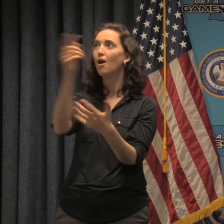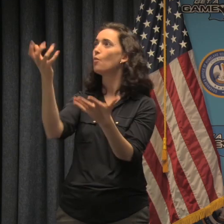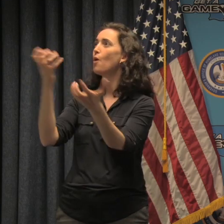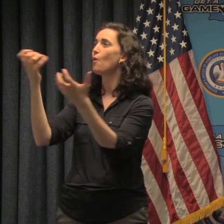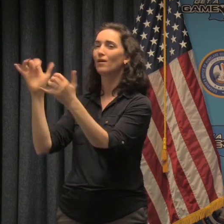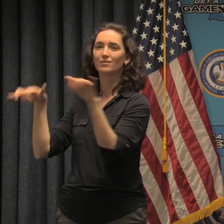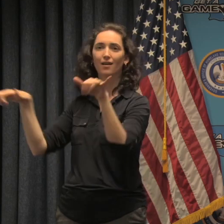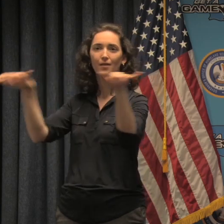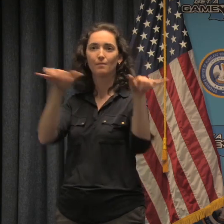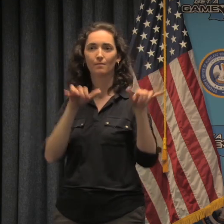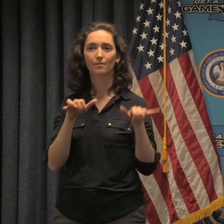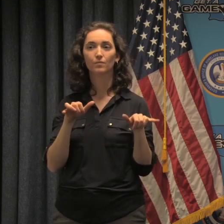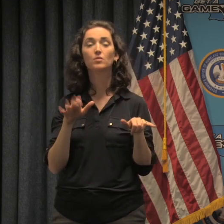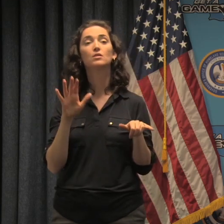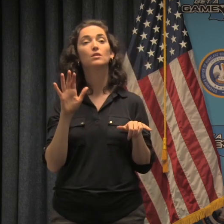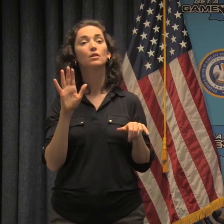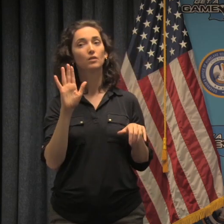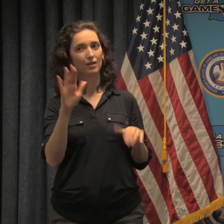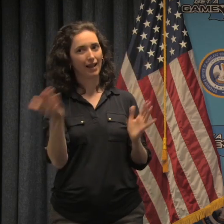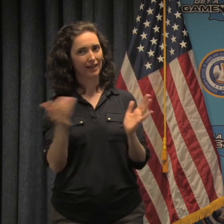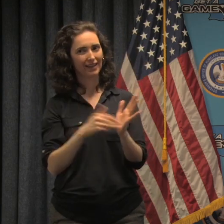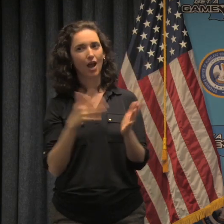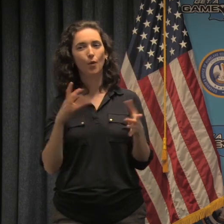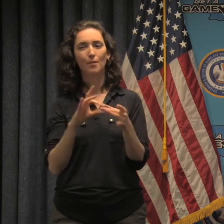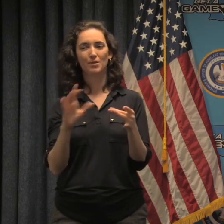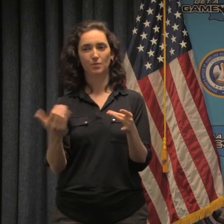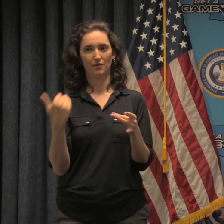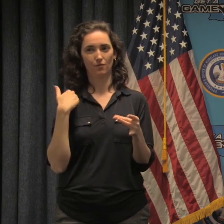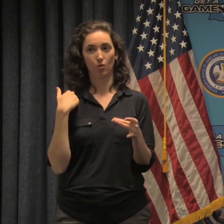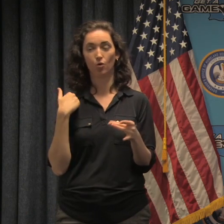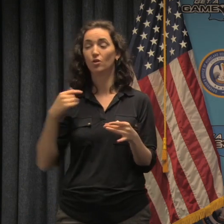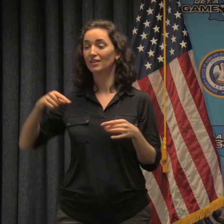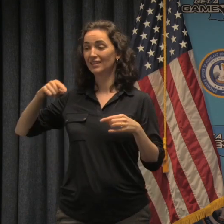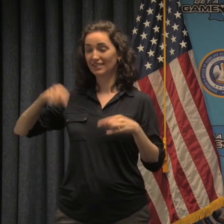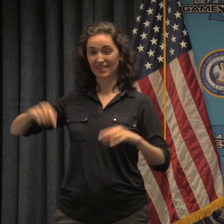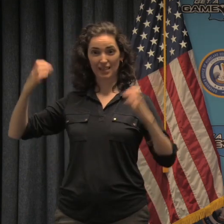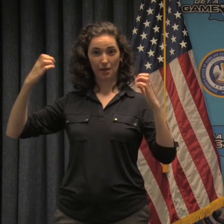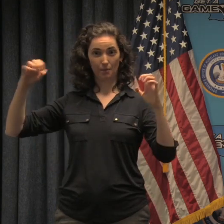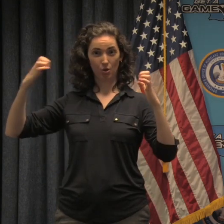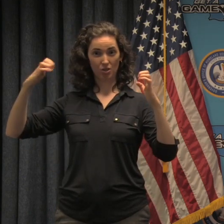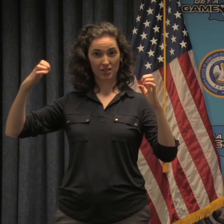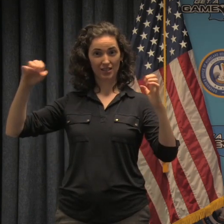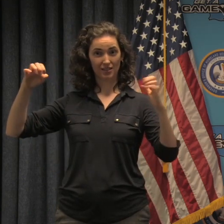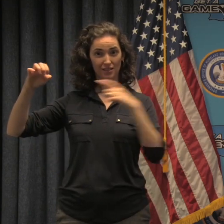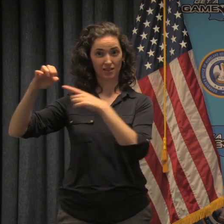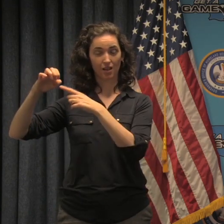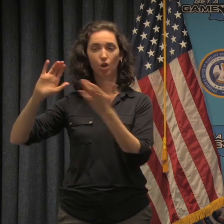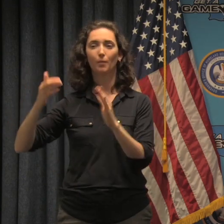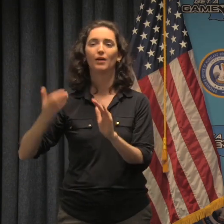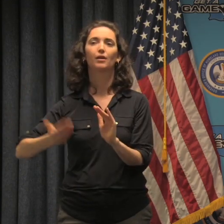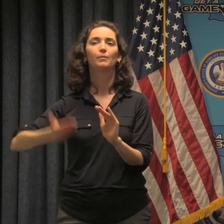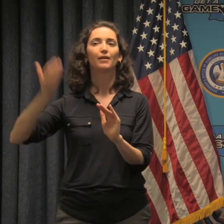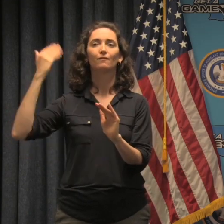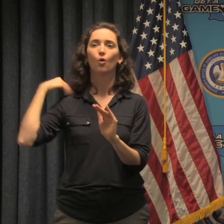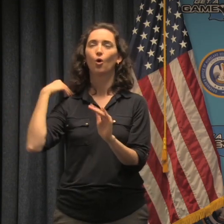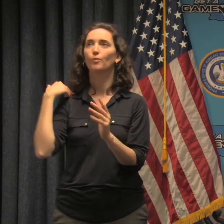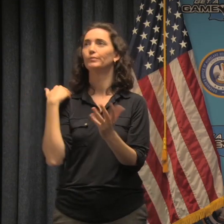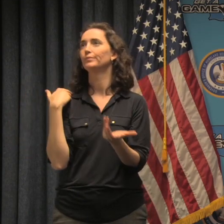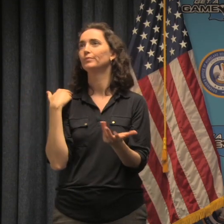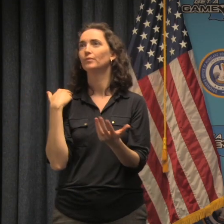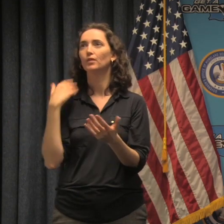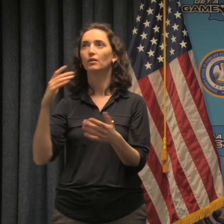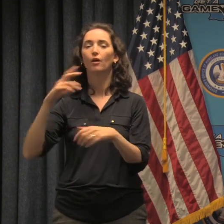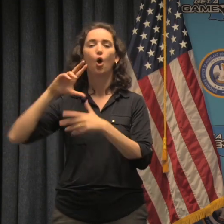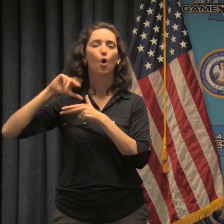been saying about the primary difference between managing this public health emergency response and managing the recovery from a